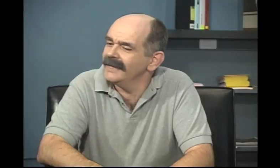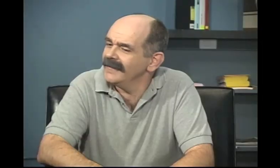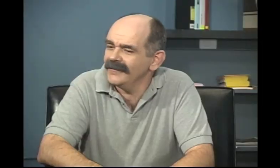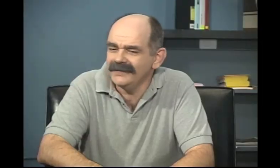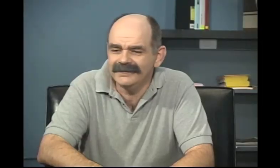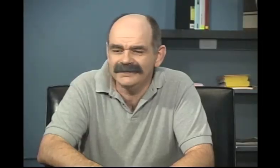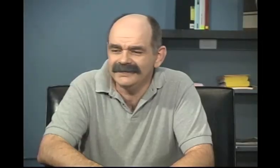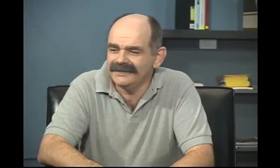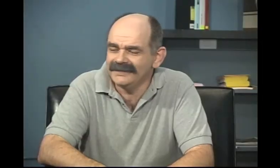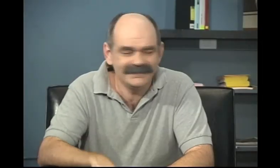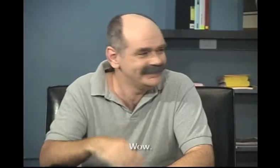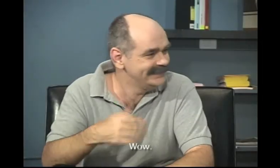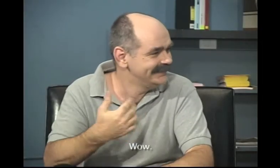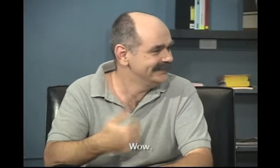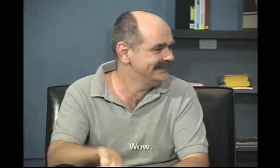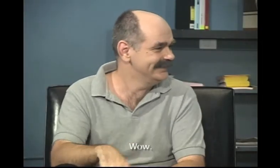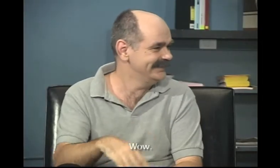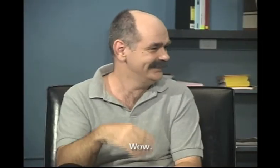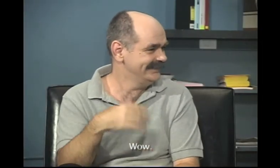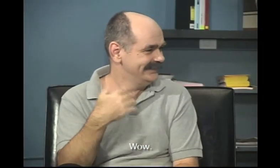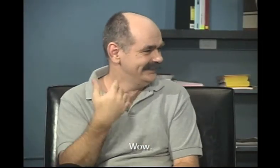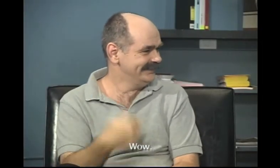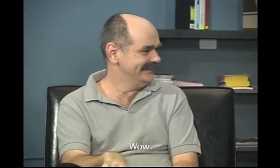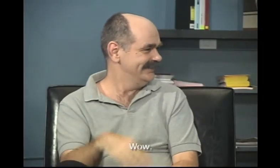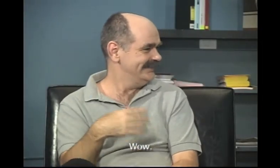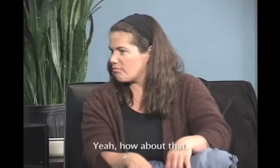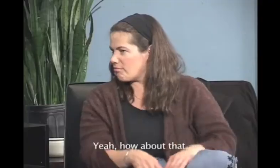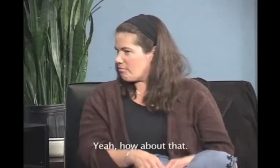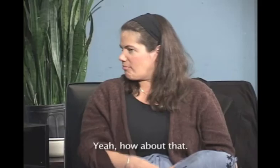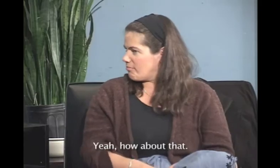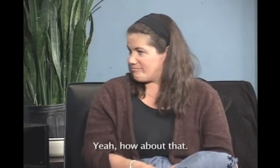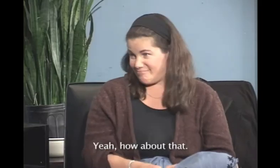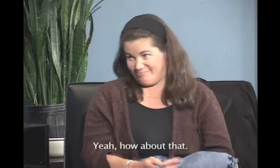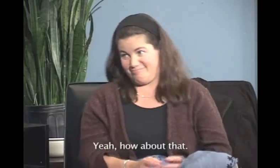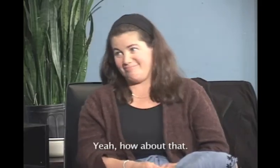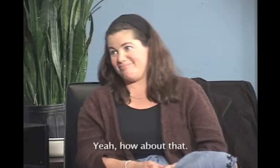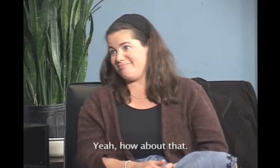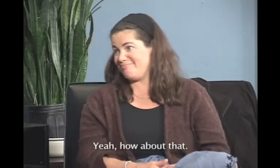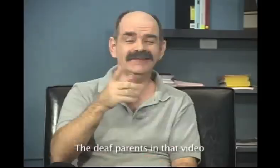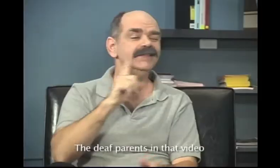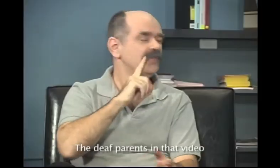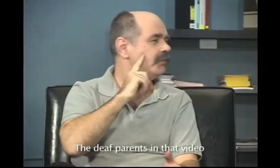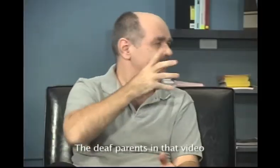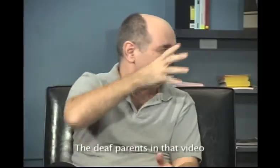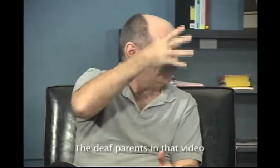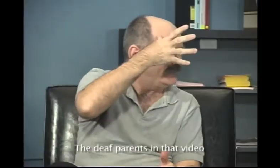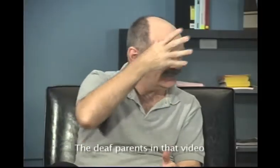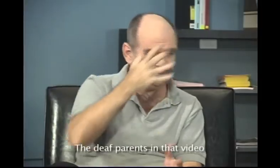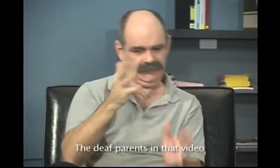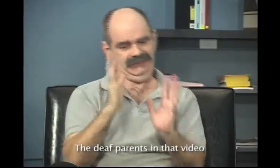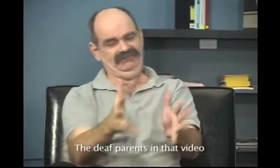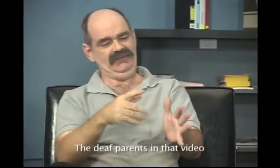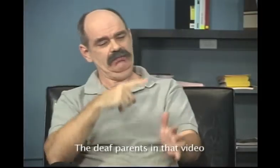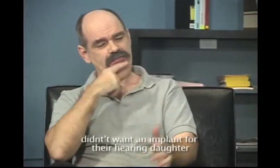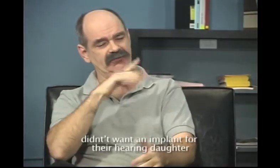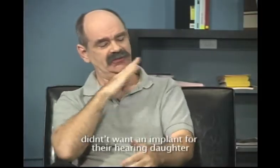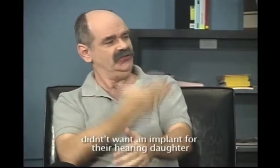Huh. Wow. Yeah, how about that? The deaf parents in that video didn't want an implant for their hearing